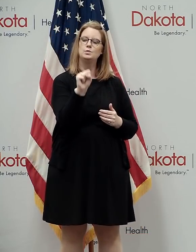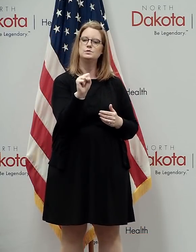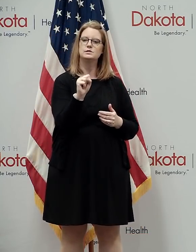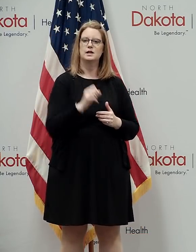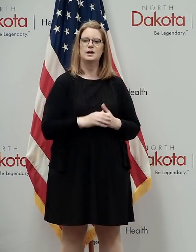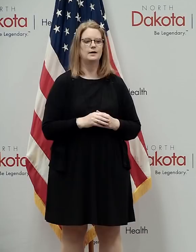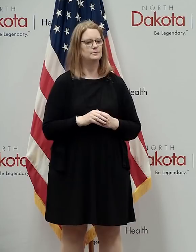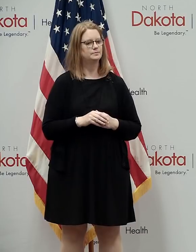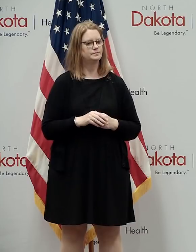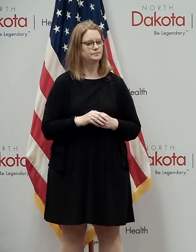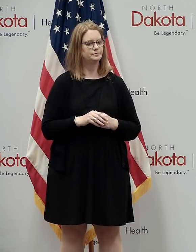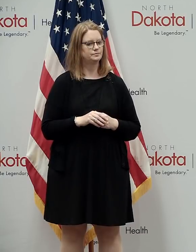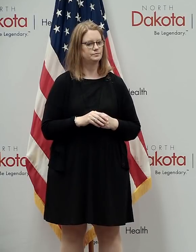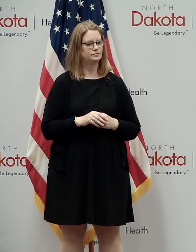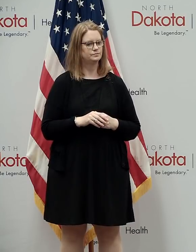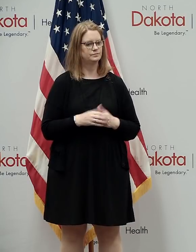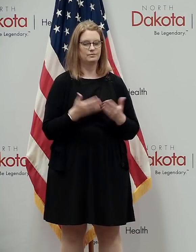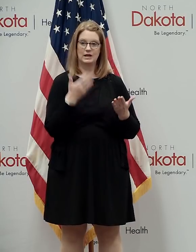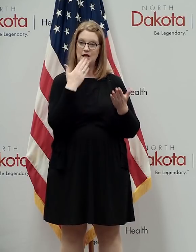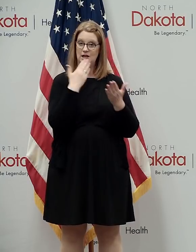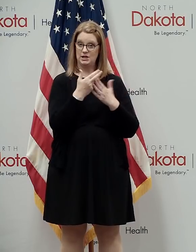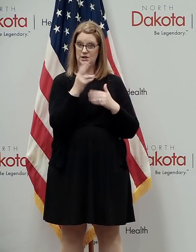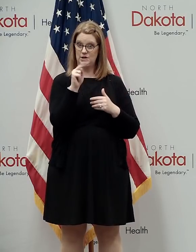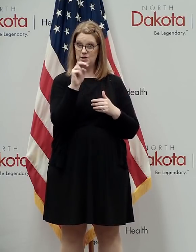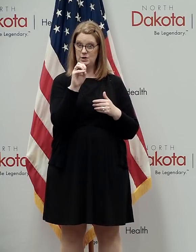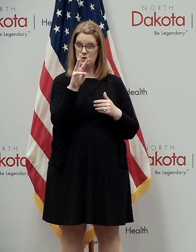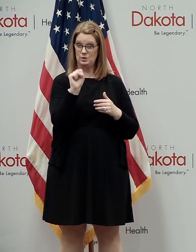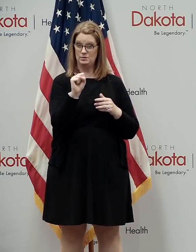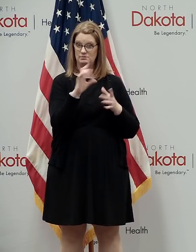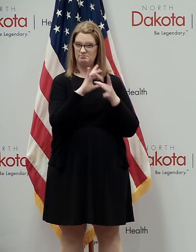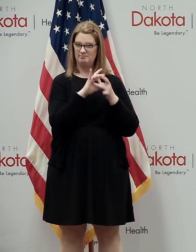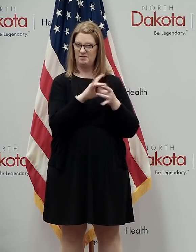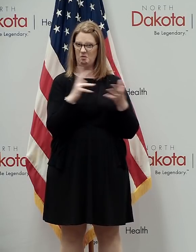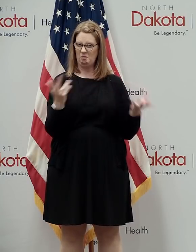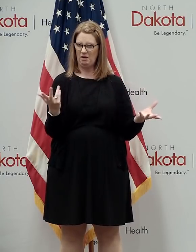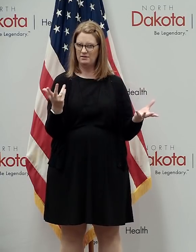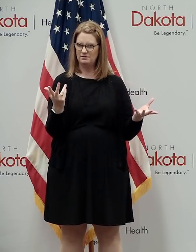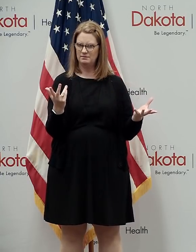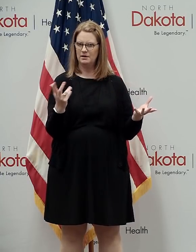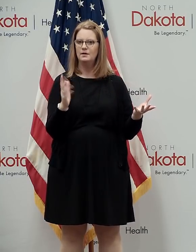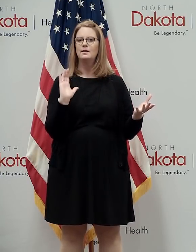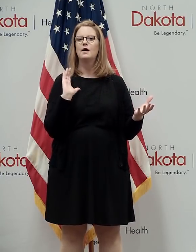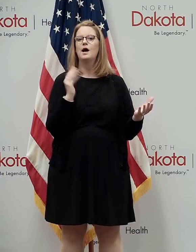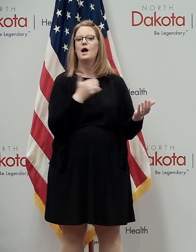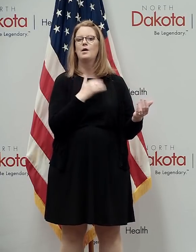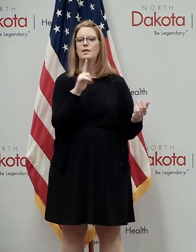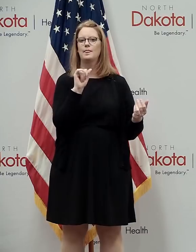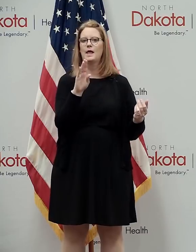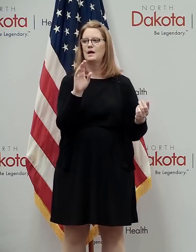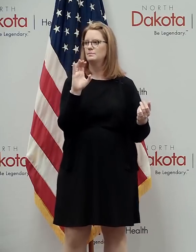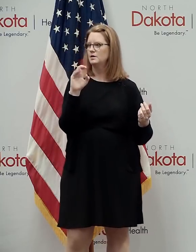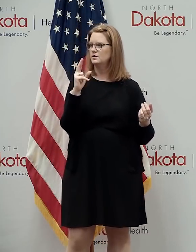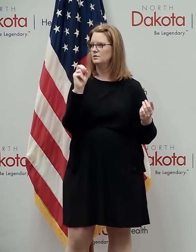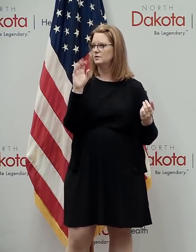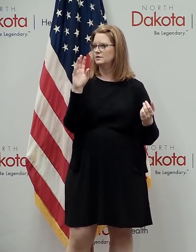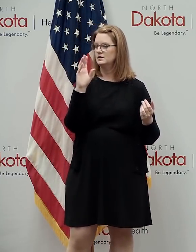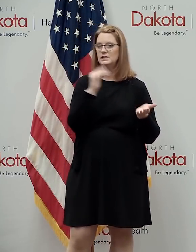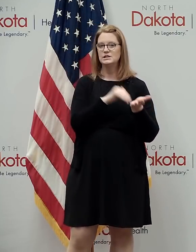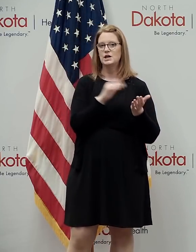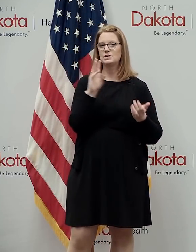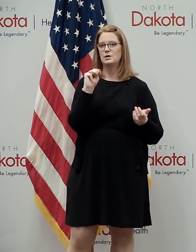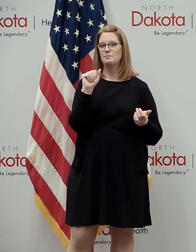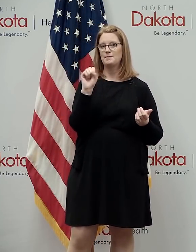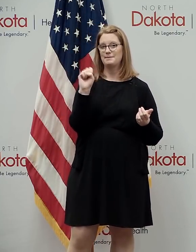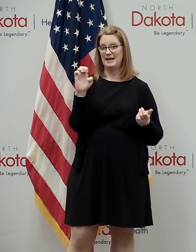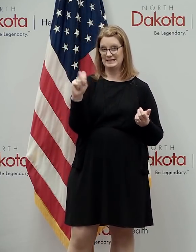week, and our good news relates to more good work being done by our lab. Dr. Christie Massen is here. She's be